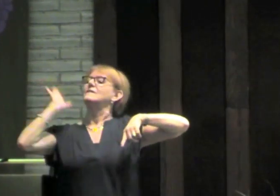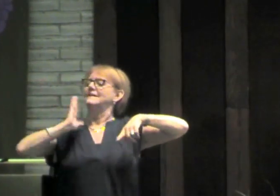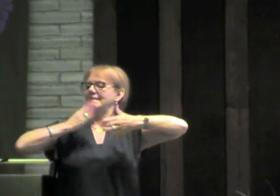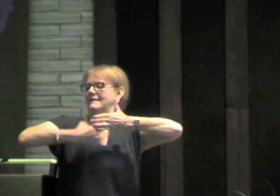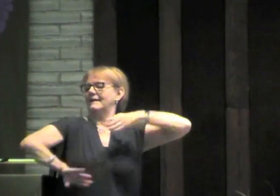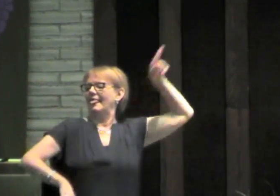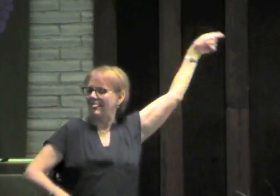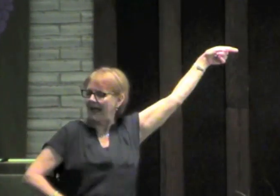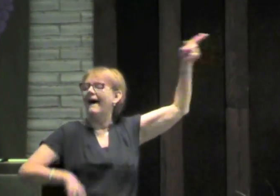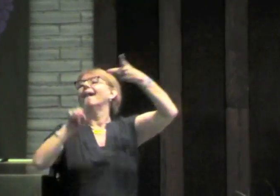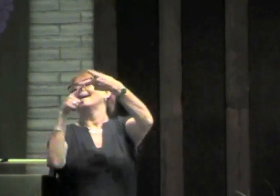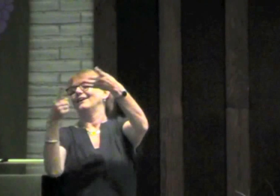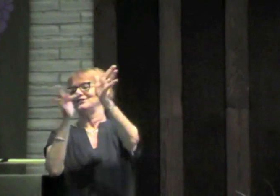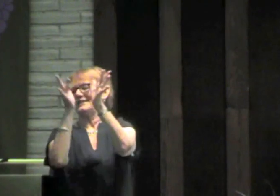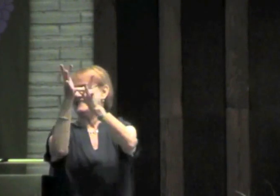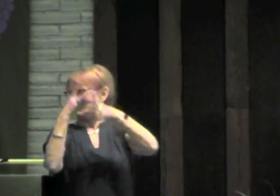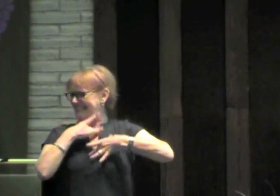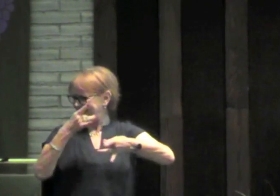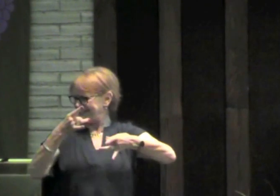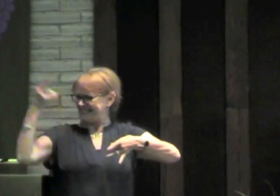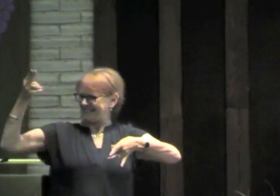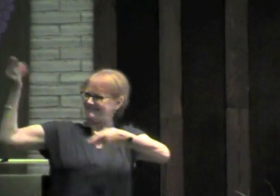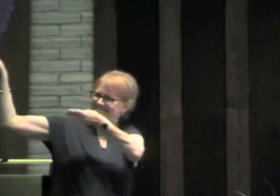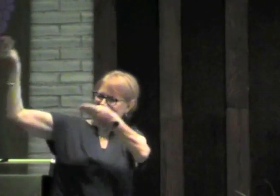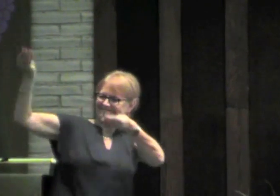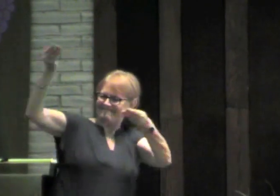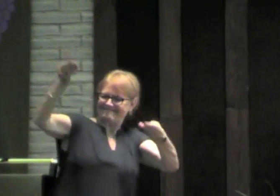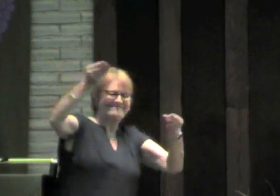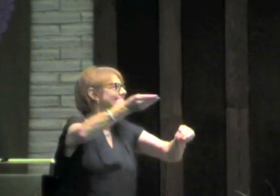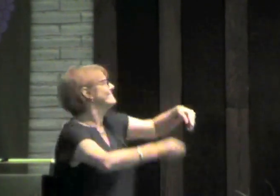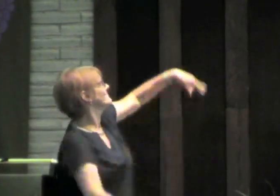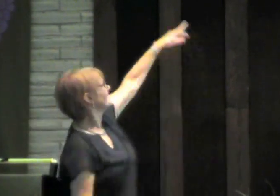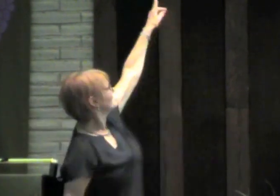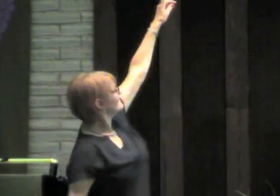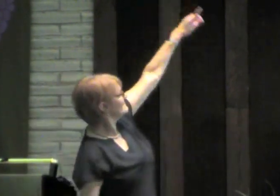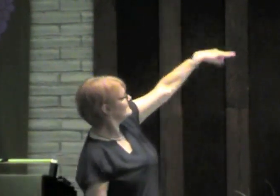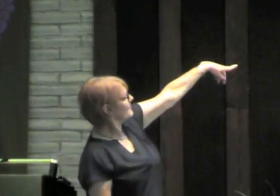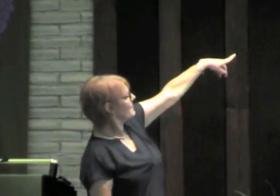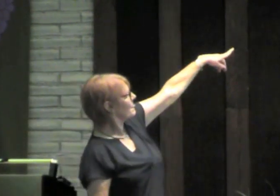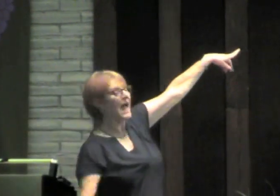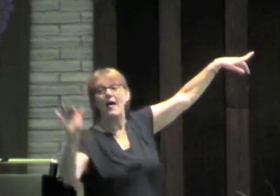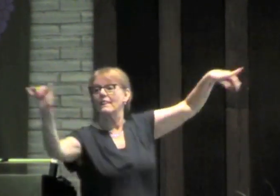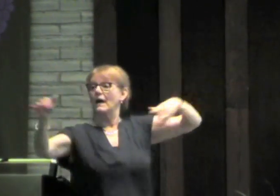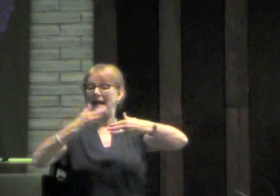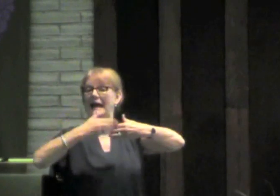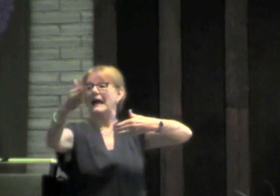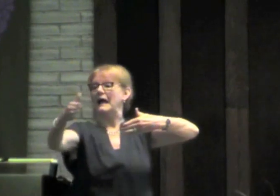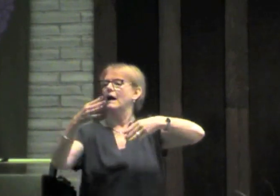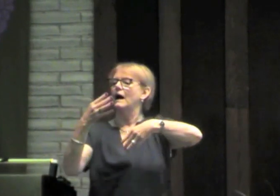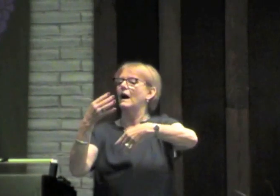This is where King David was born, and then Jesus was born later. So you can see the genealogy was passed on